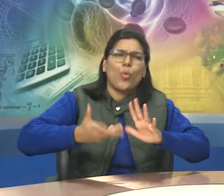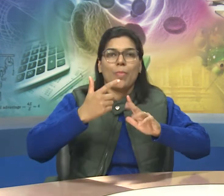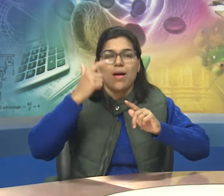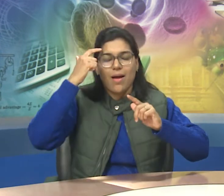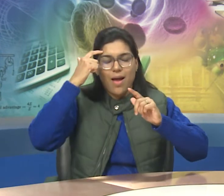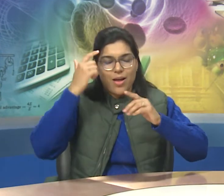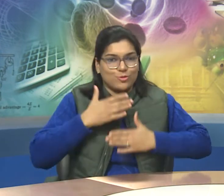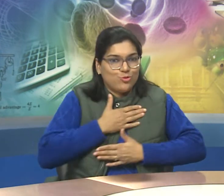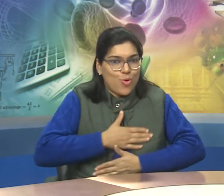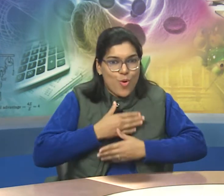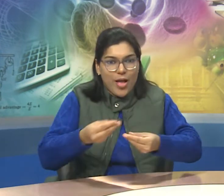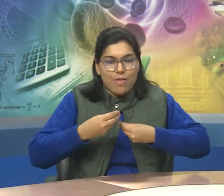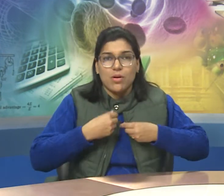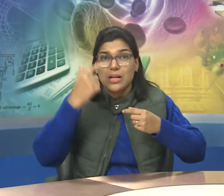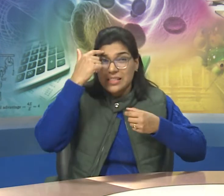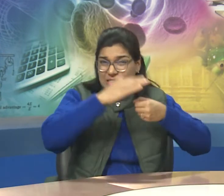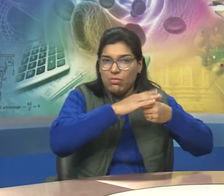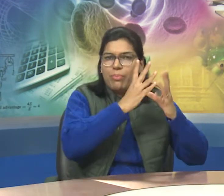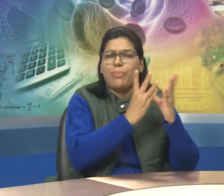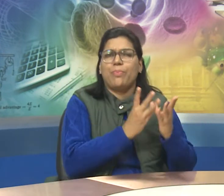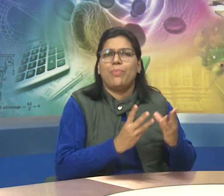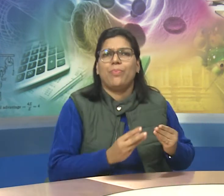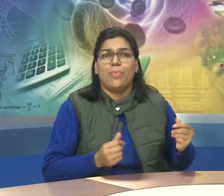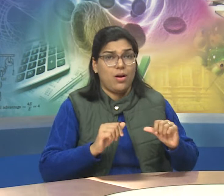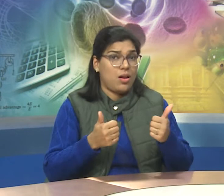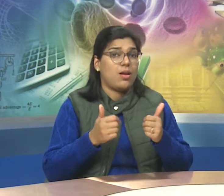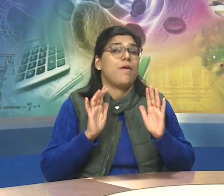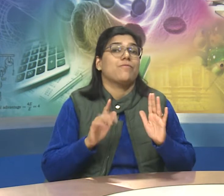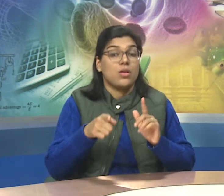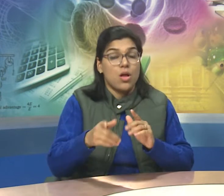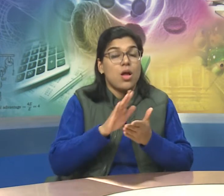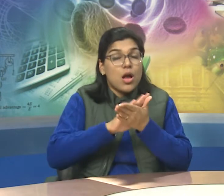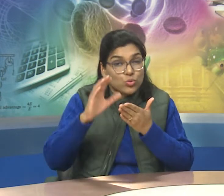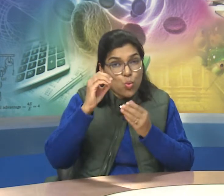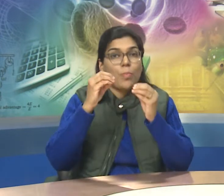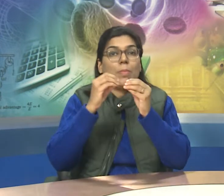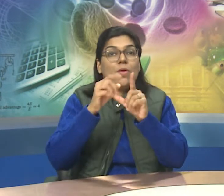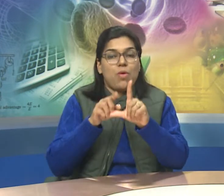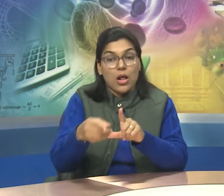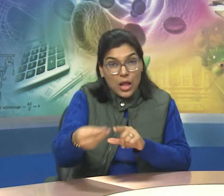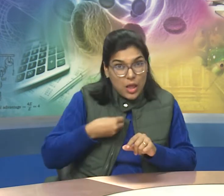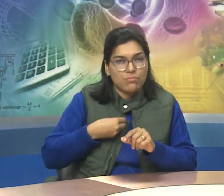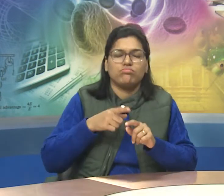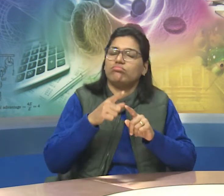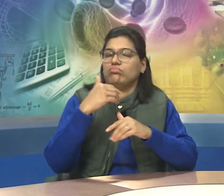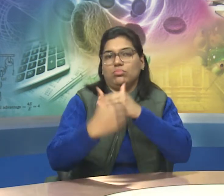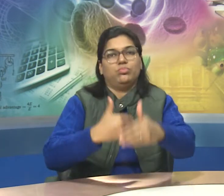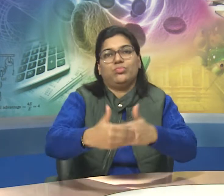If anyone has any hobby or likes something to do,